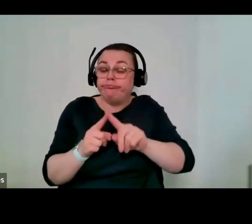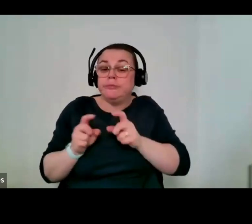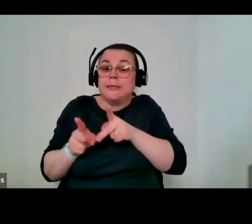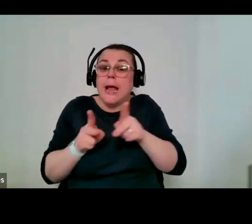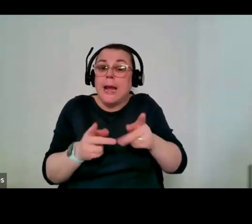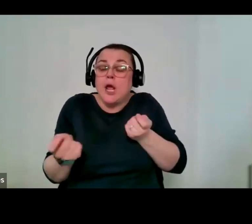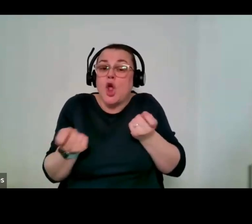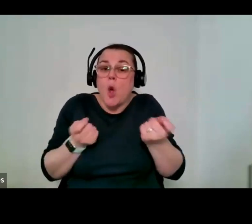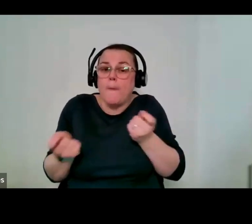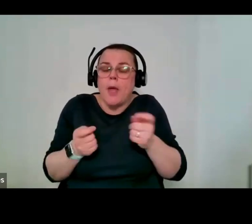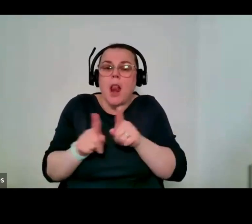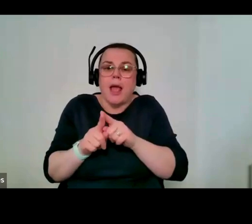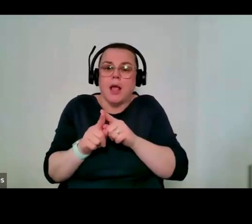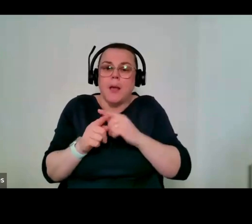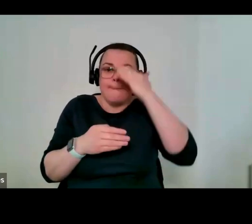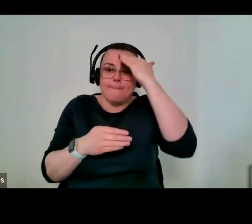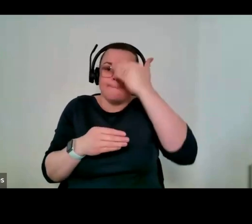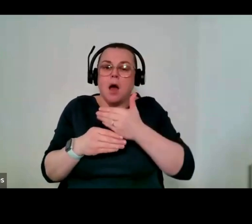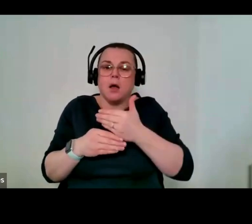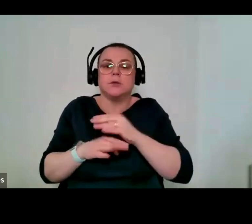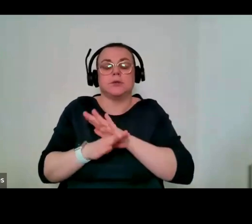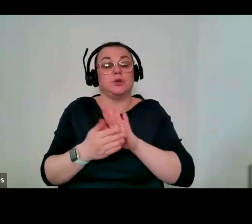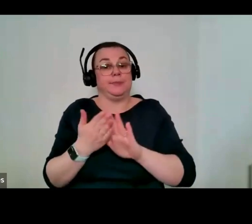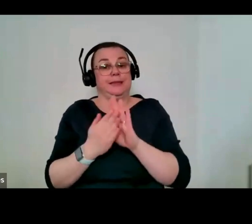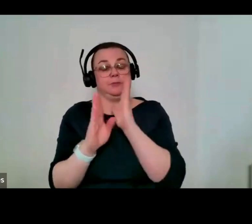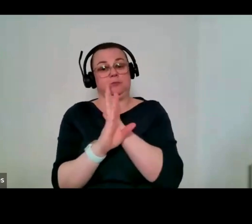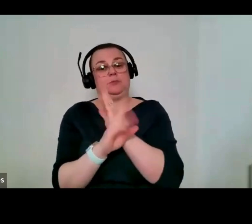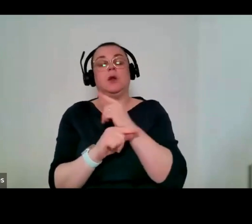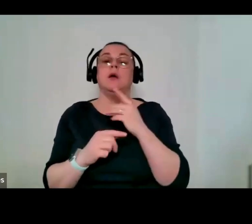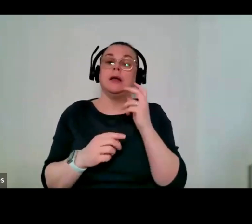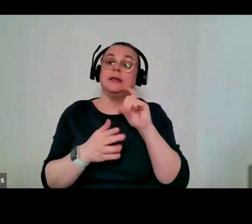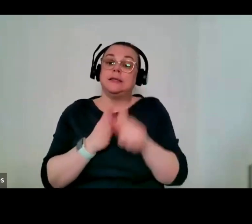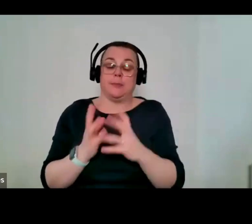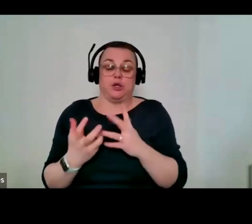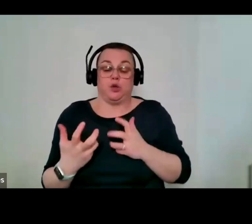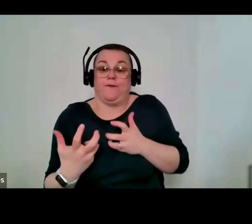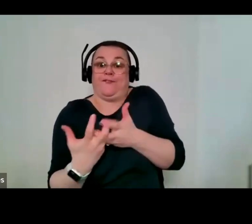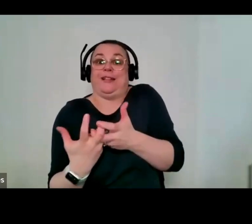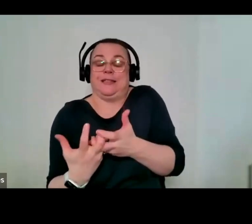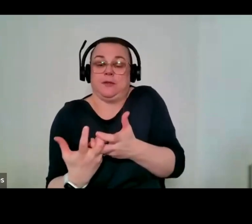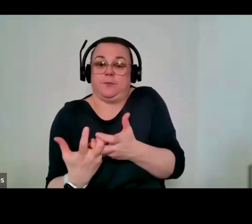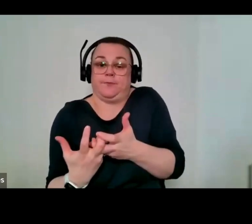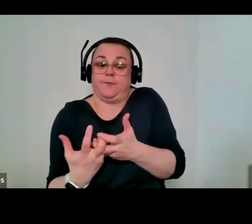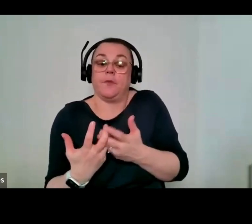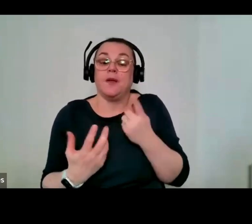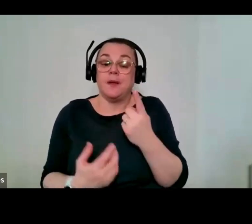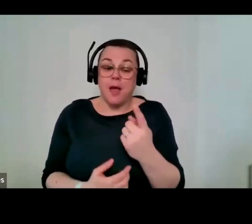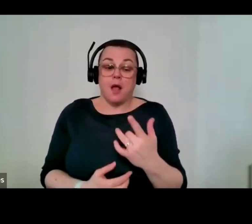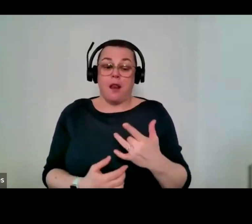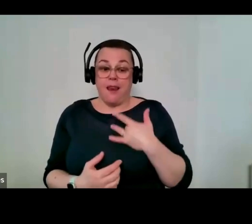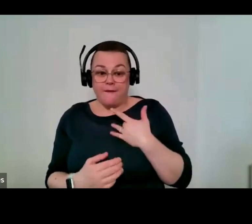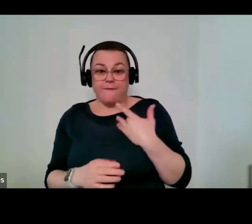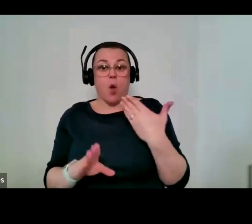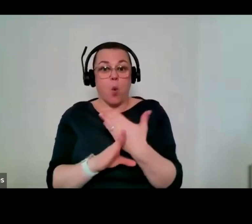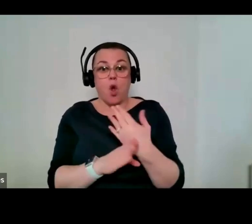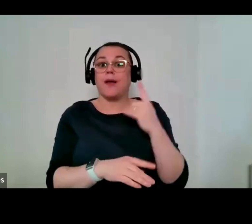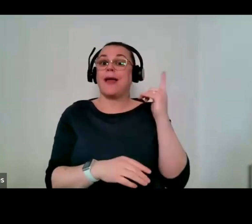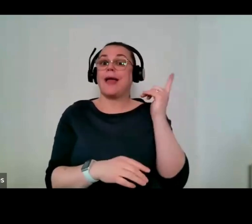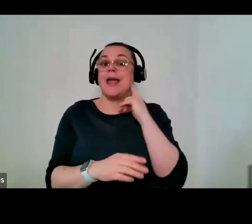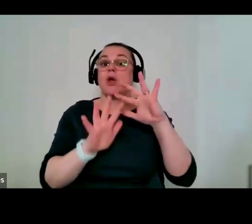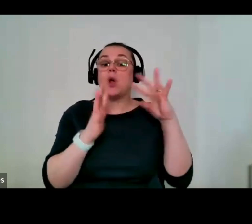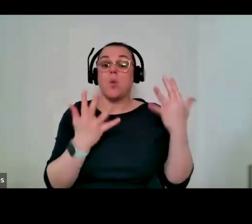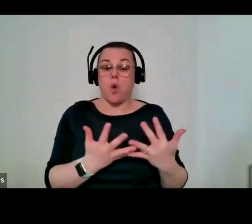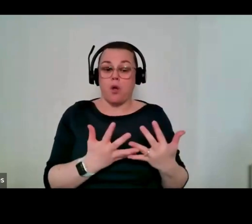like masking, where you cover up your disability just to fit in, while living and working in the hearing world